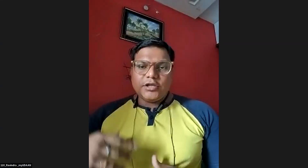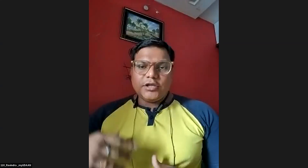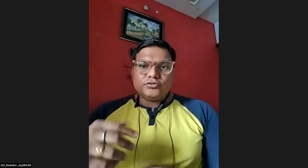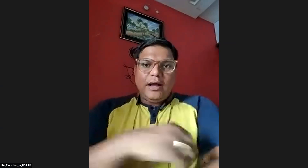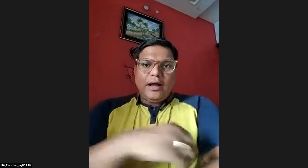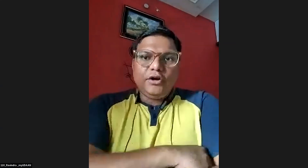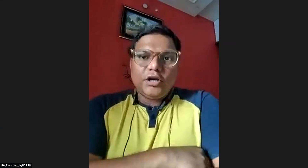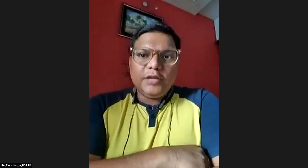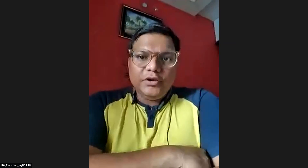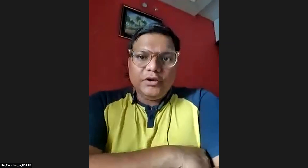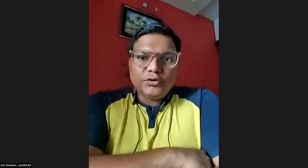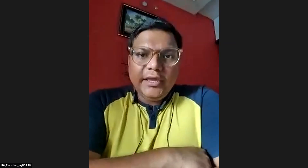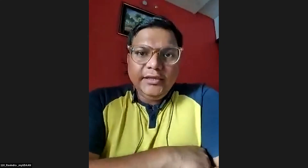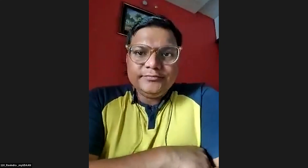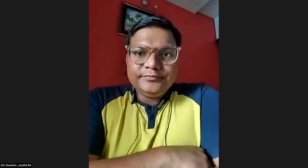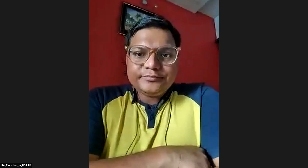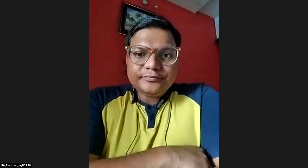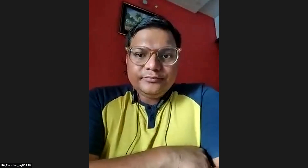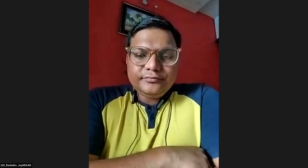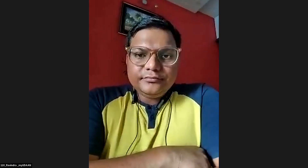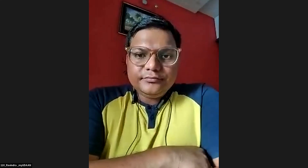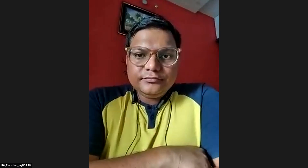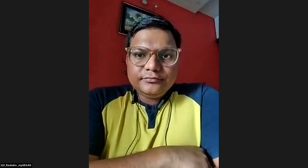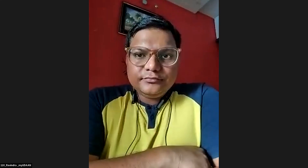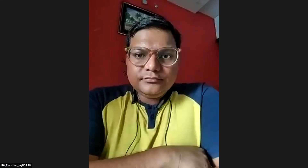Okay, so I'm clear now, audible now. Is it okay?